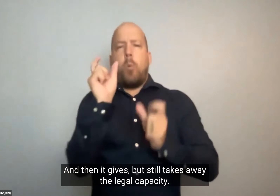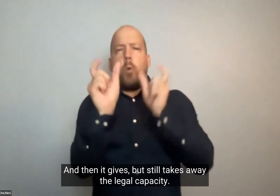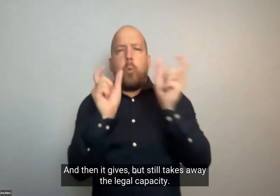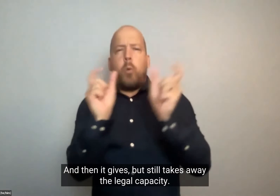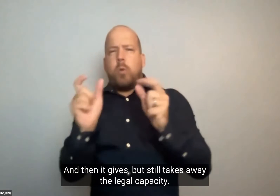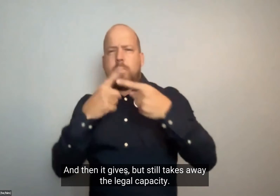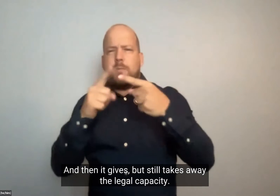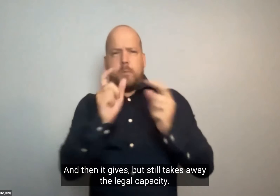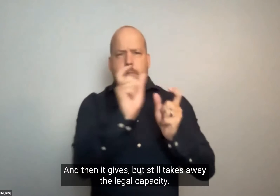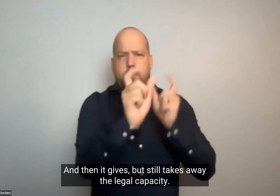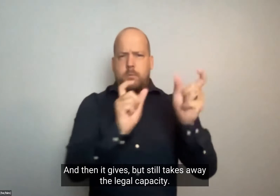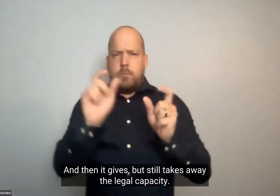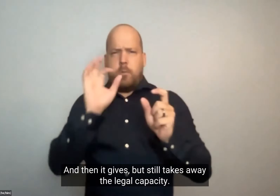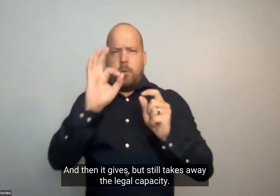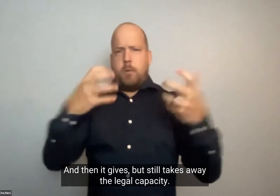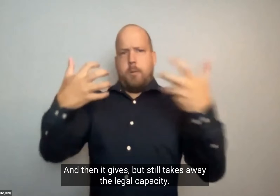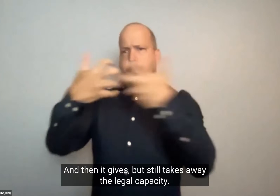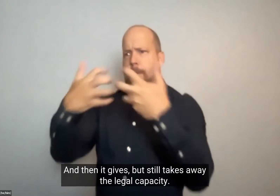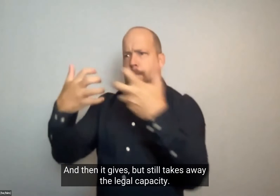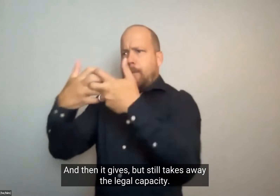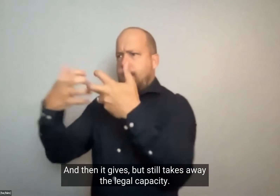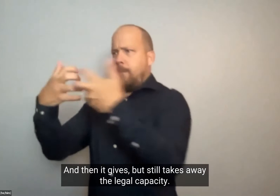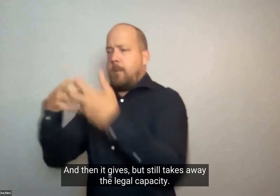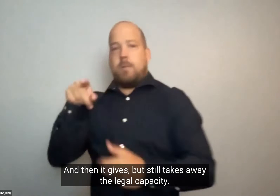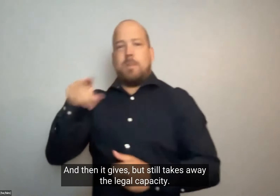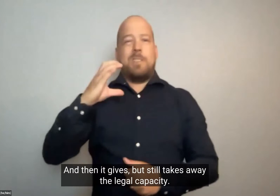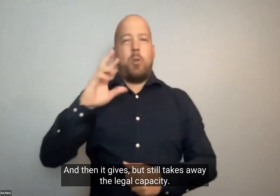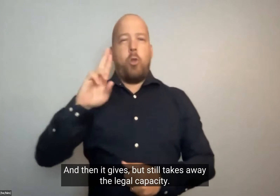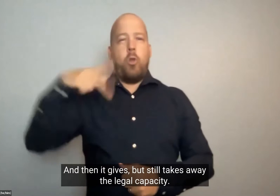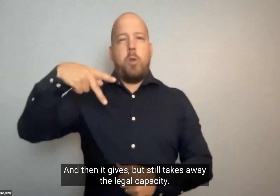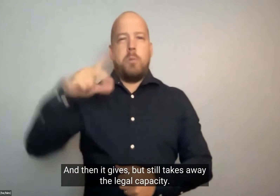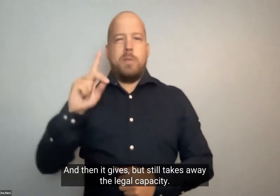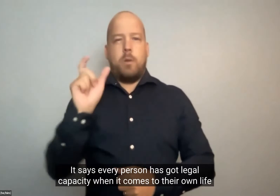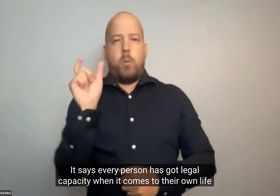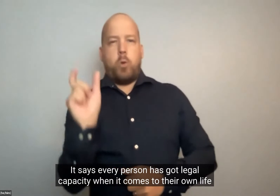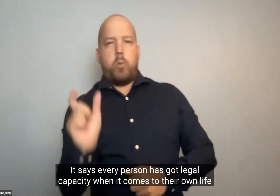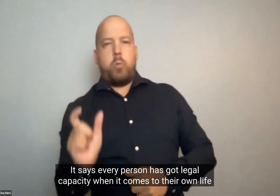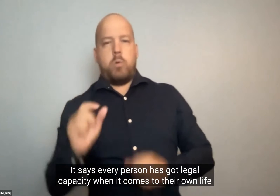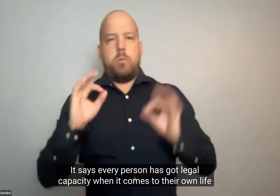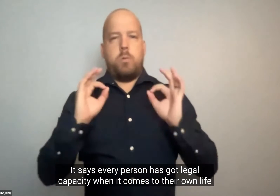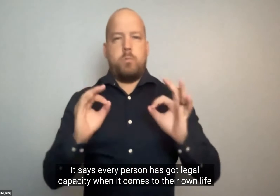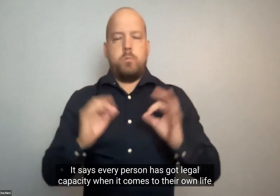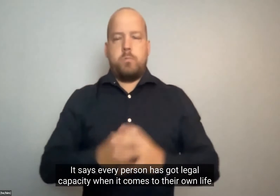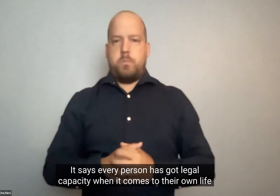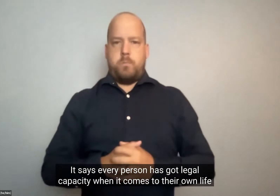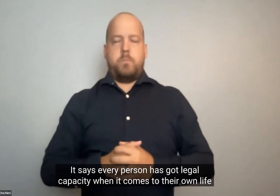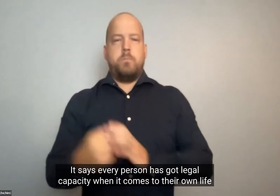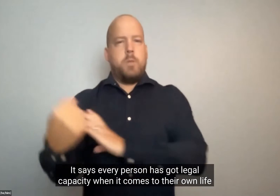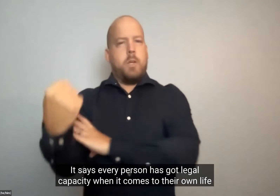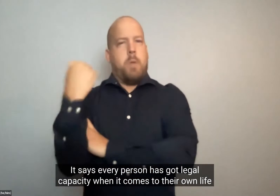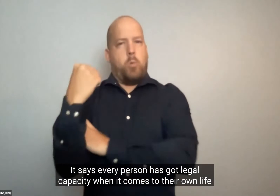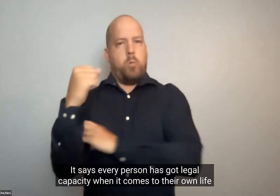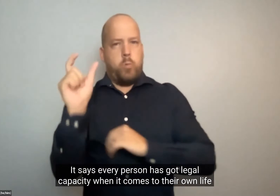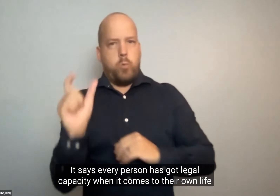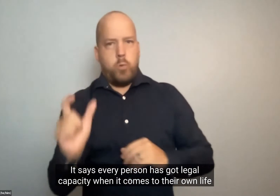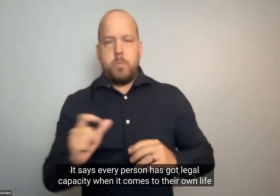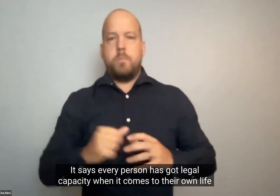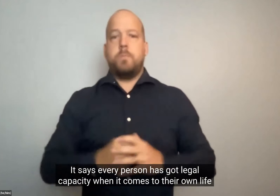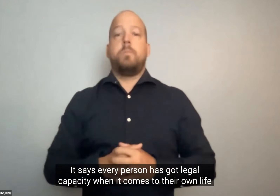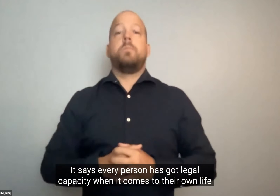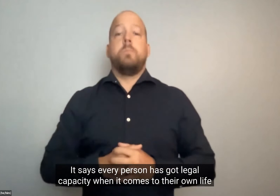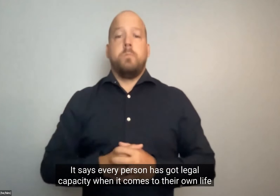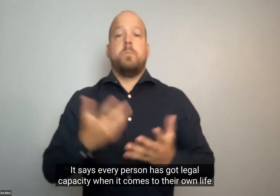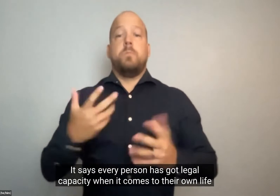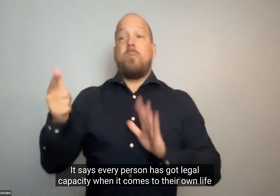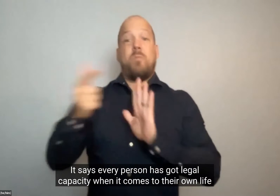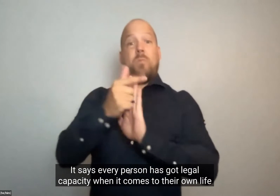it gives, but still takes away the legal capacity. It says every person has got legal capacity when